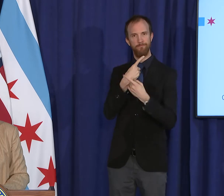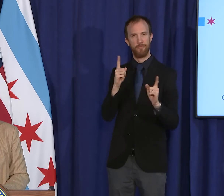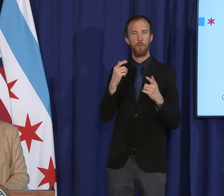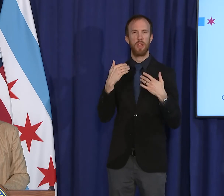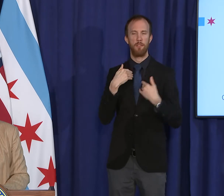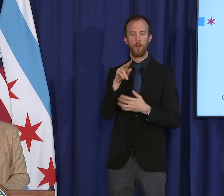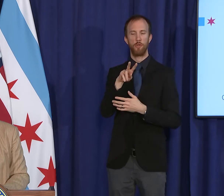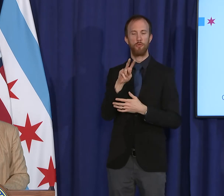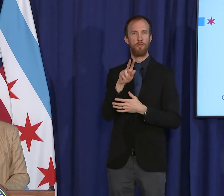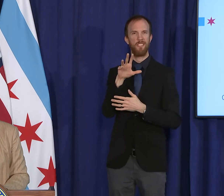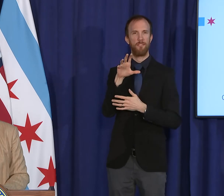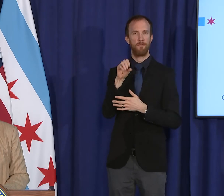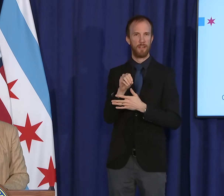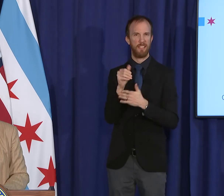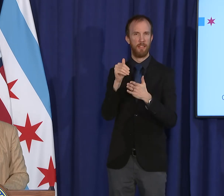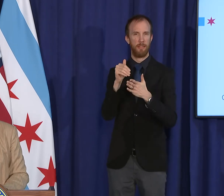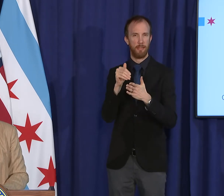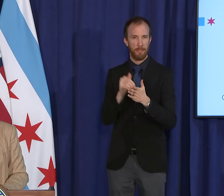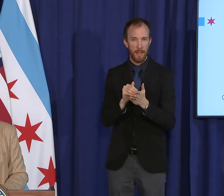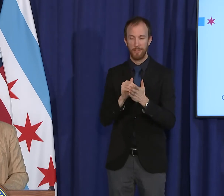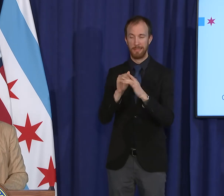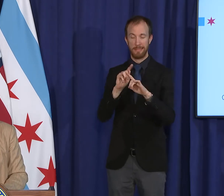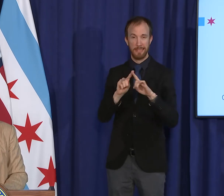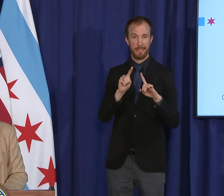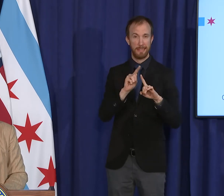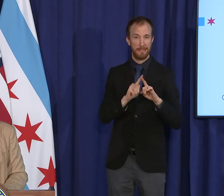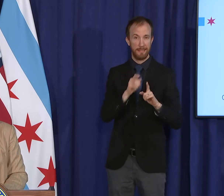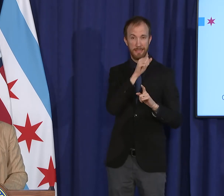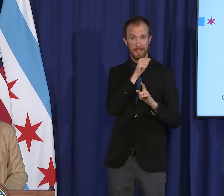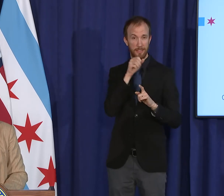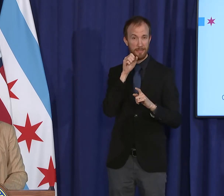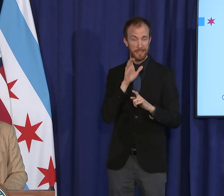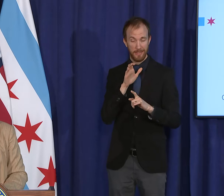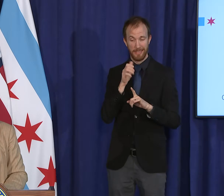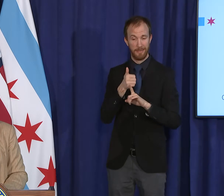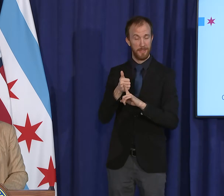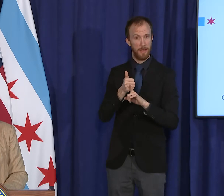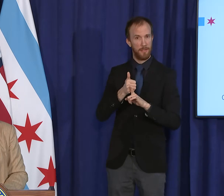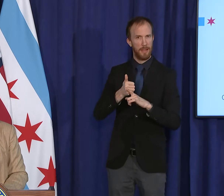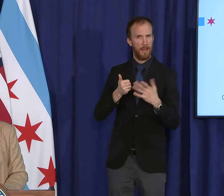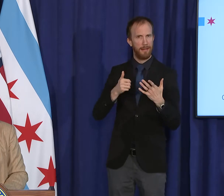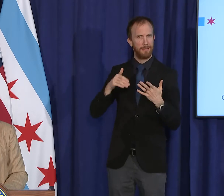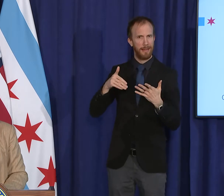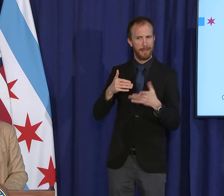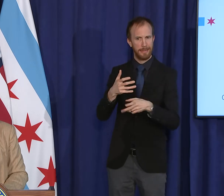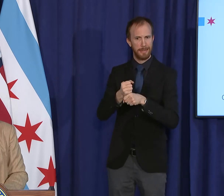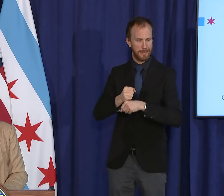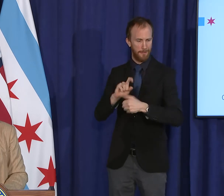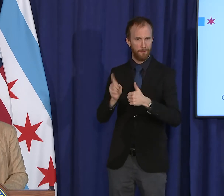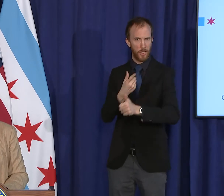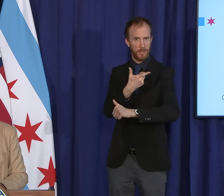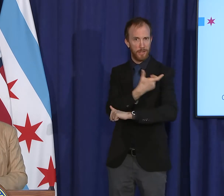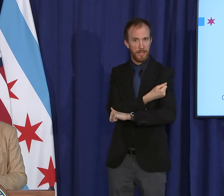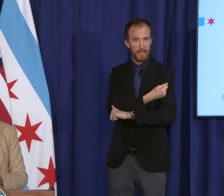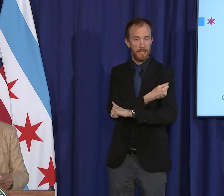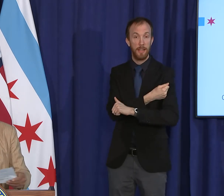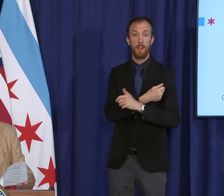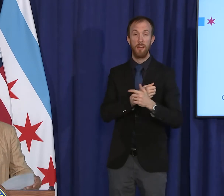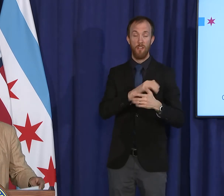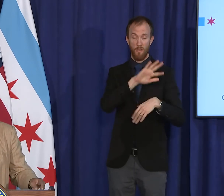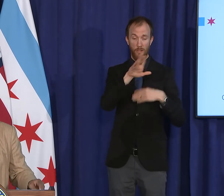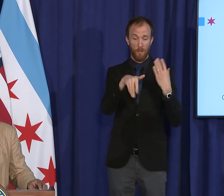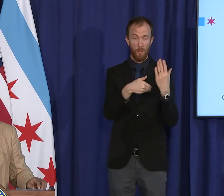250,000 seniors who have yet to get their first dose. And when you take into account all of Cook County, that number jumps to